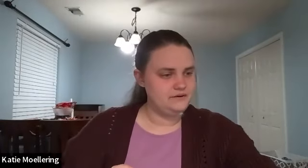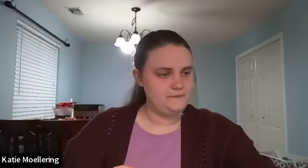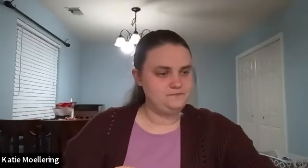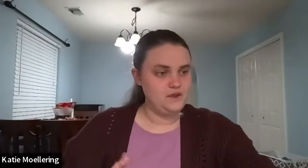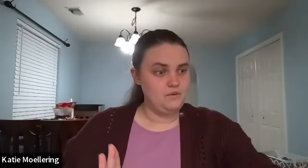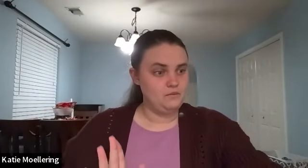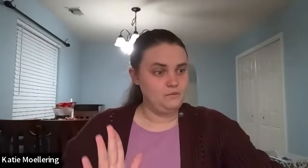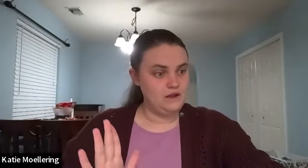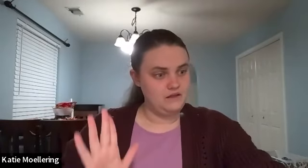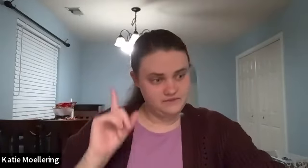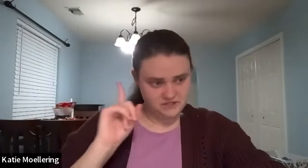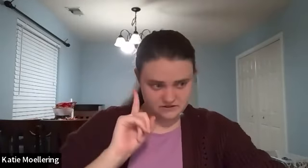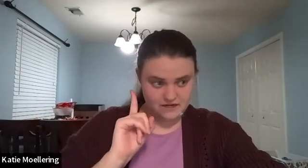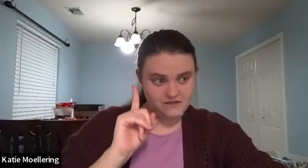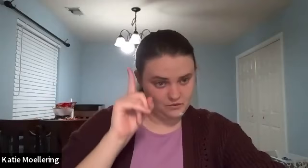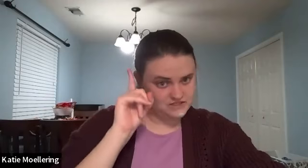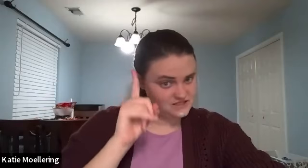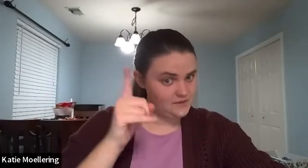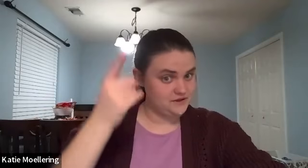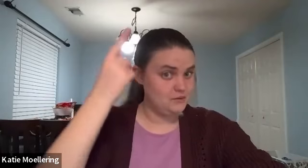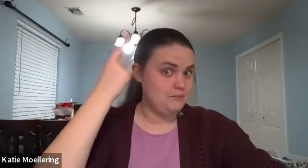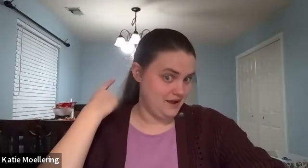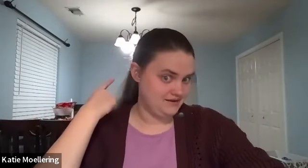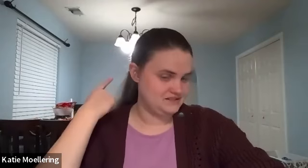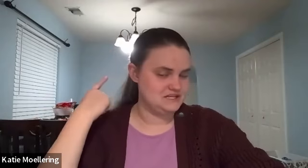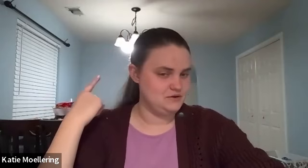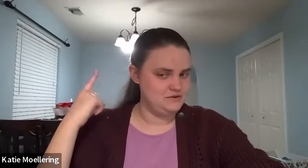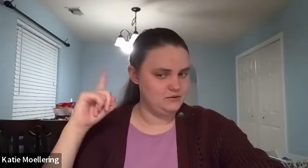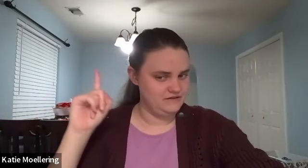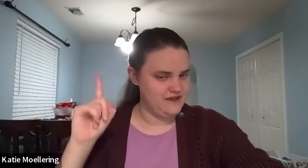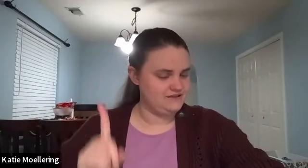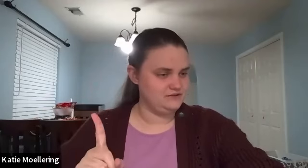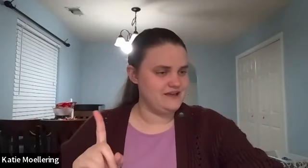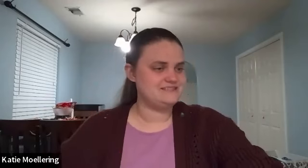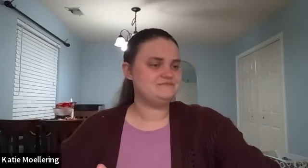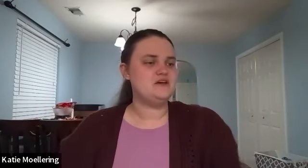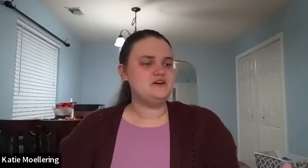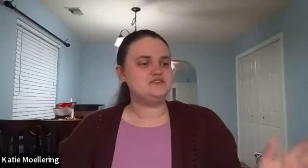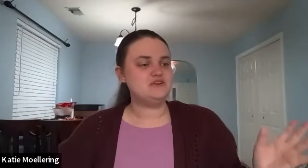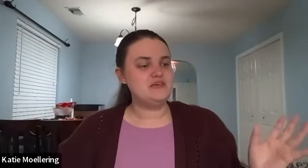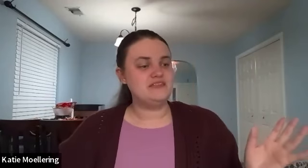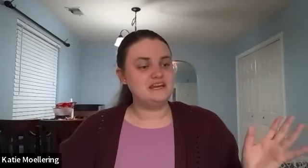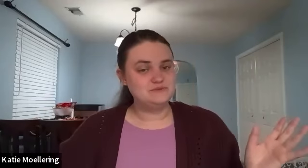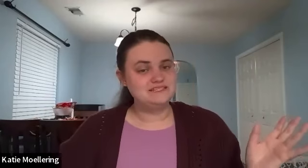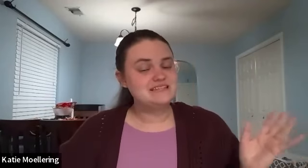Okay. Well, let me do this one and then we'll stop and go back because I know I've been going a little fast. So then the next one is the sign